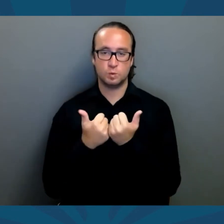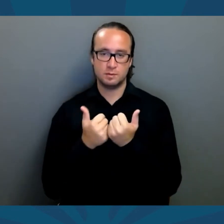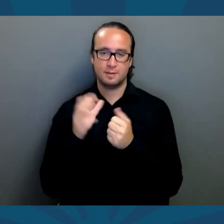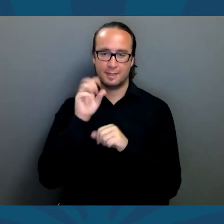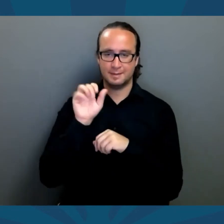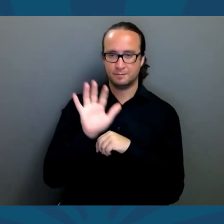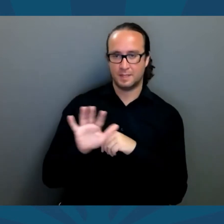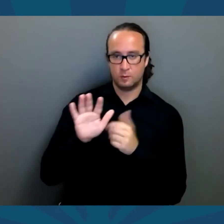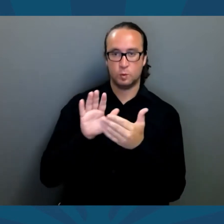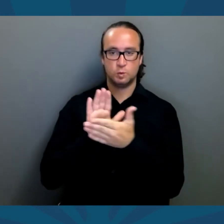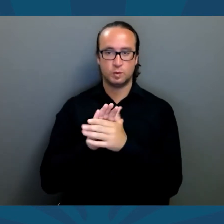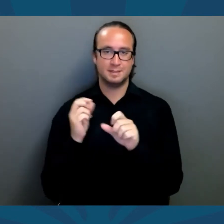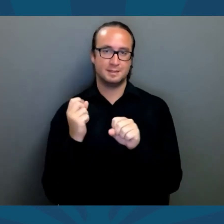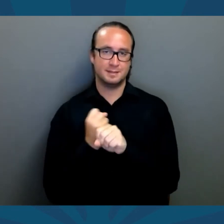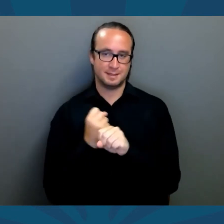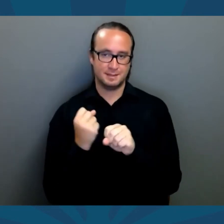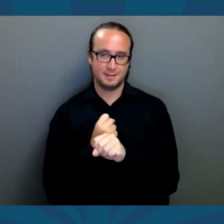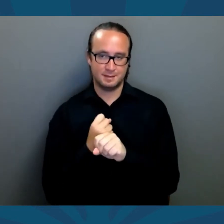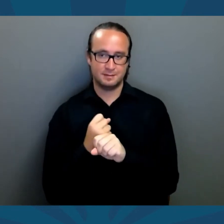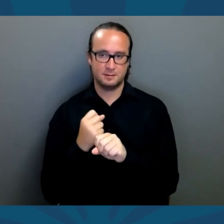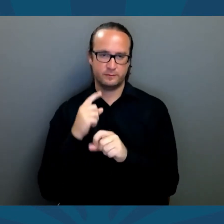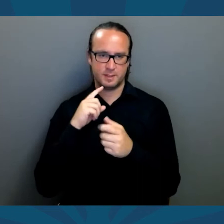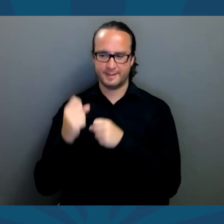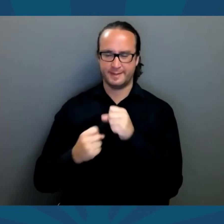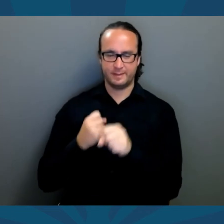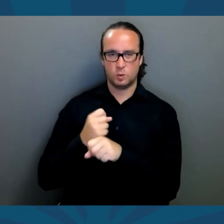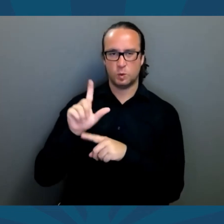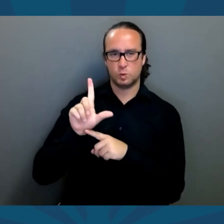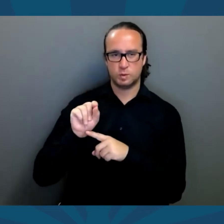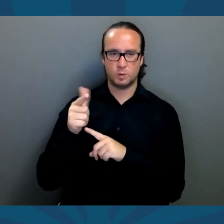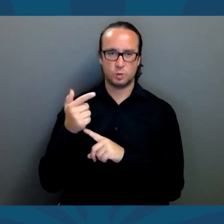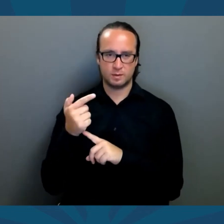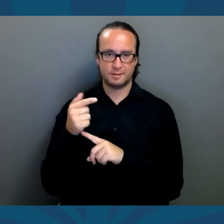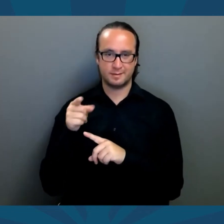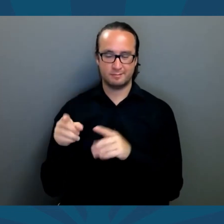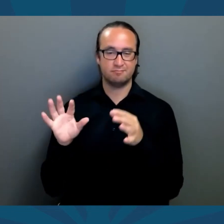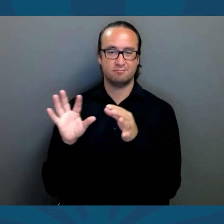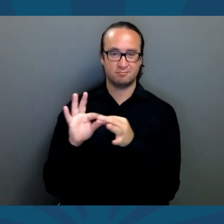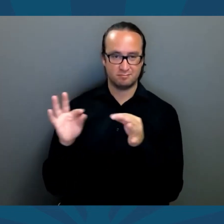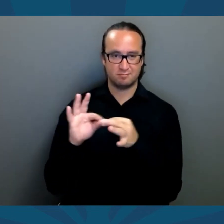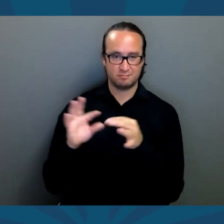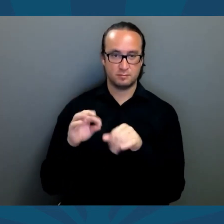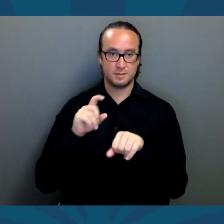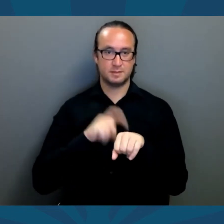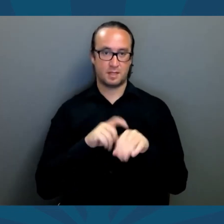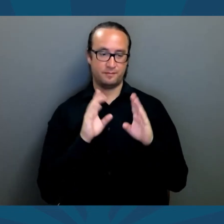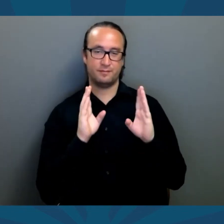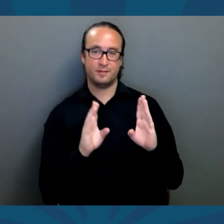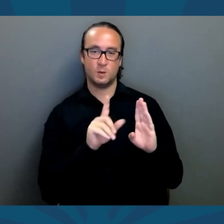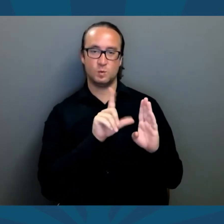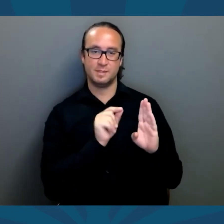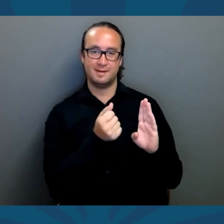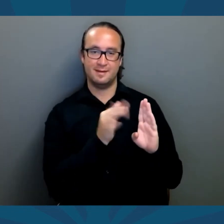The National Education Association's estimates of school statistics for year 2021